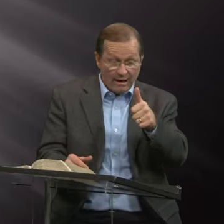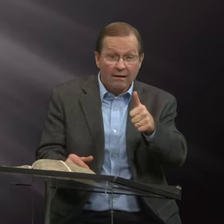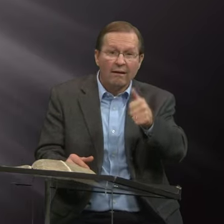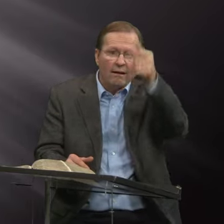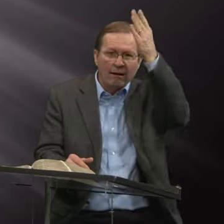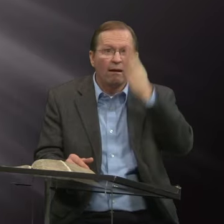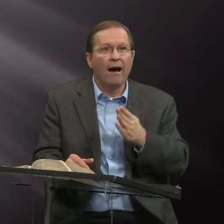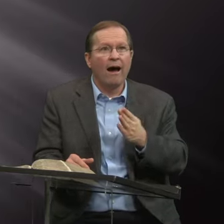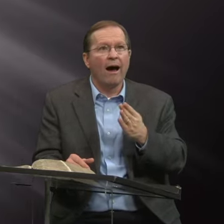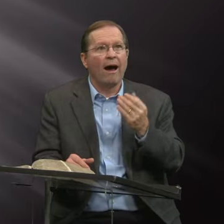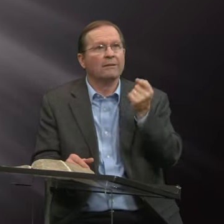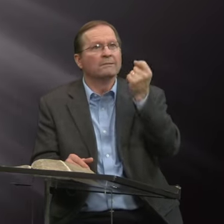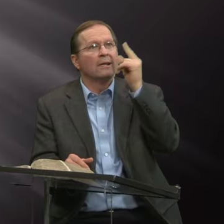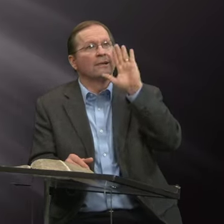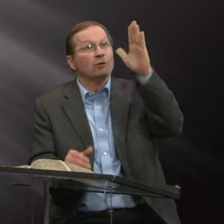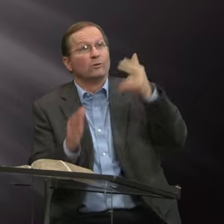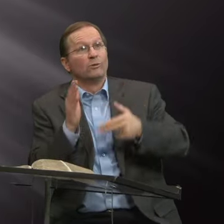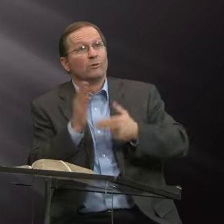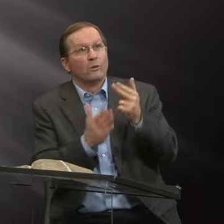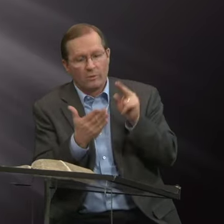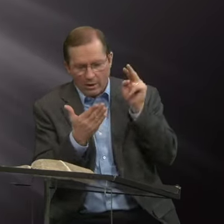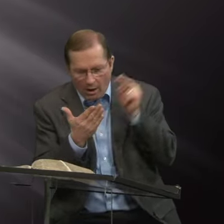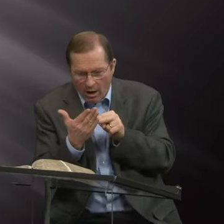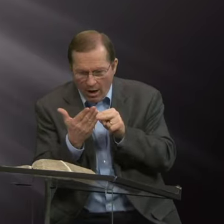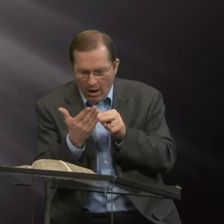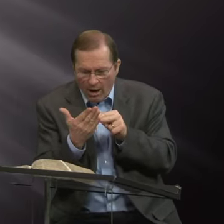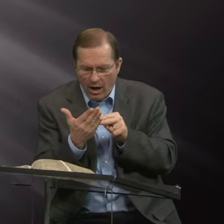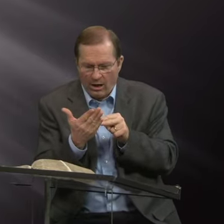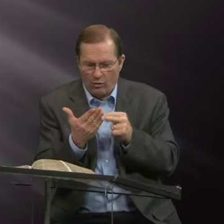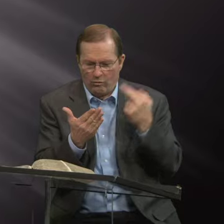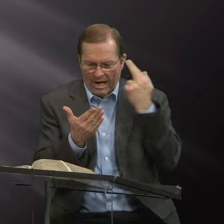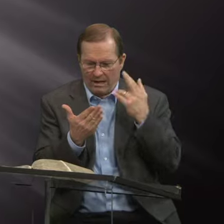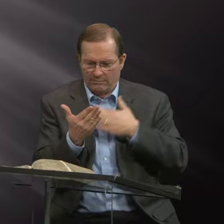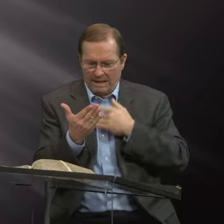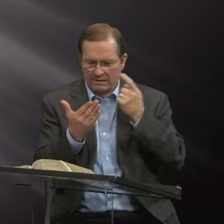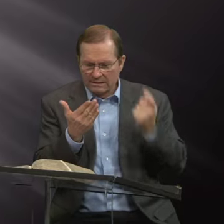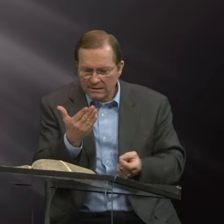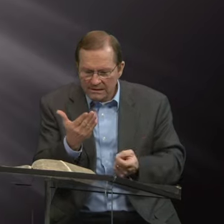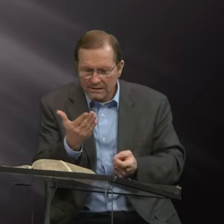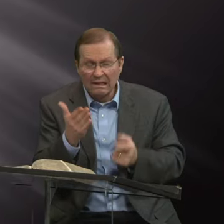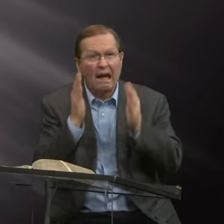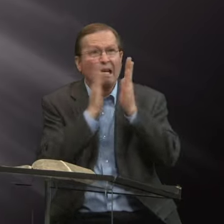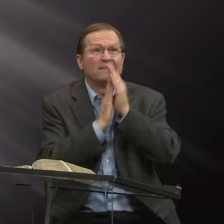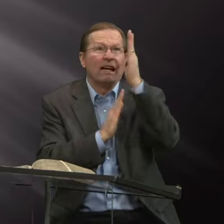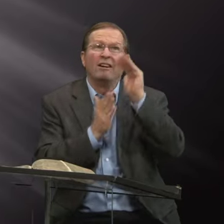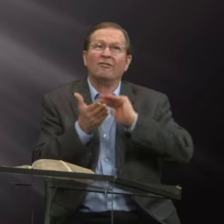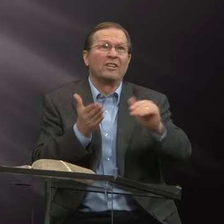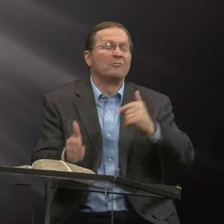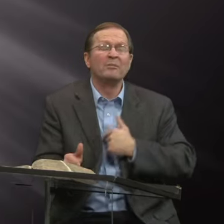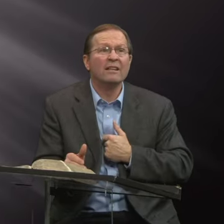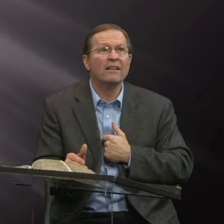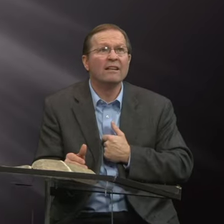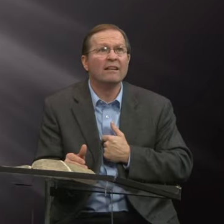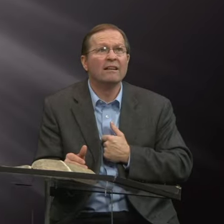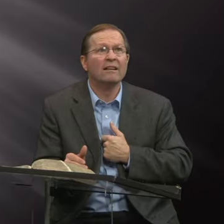Let's say when I was 10 years old, and it really happened, I understood that as I read God's